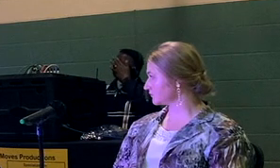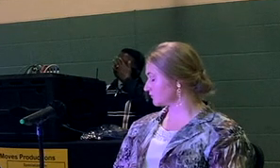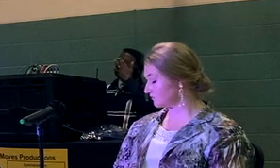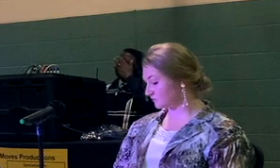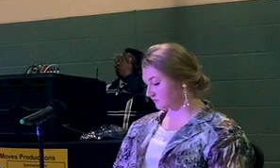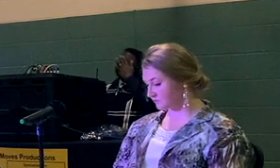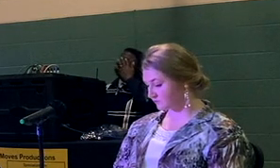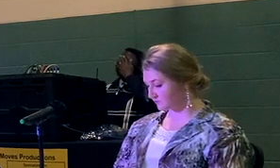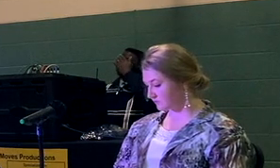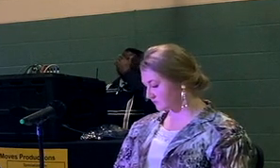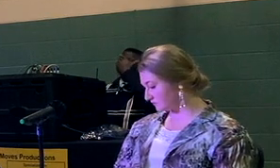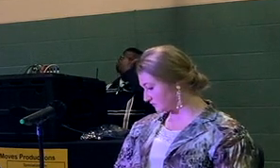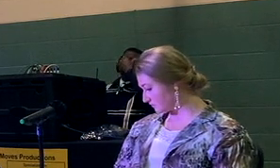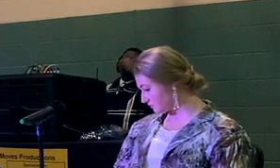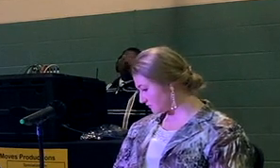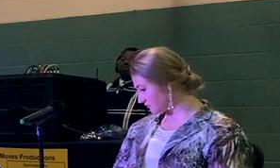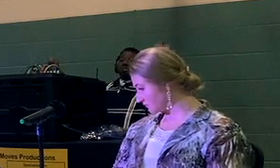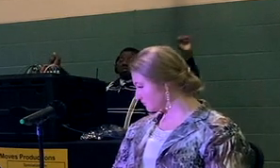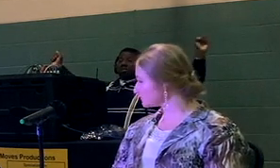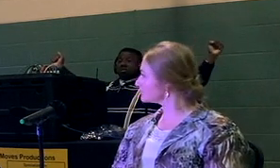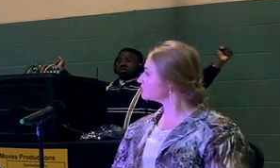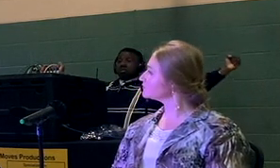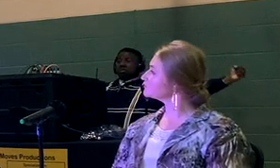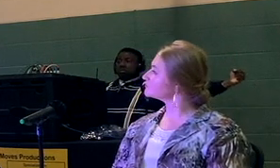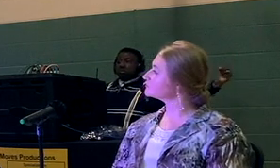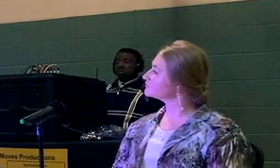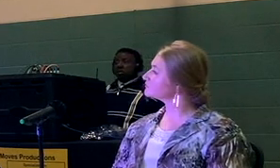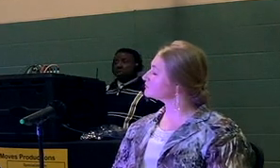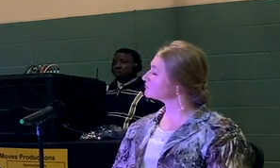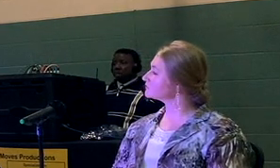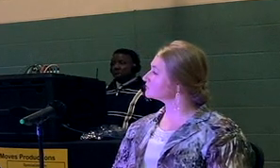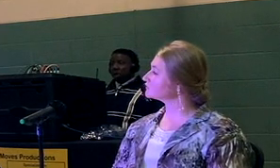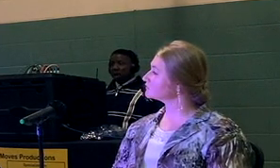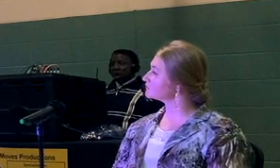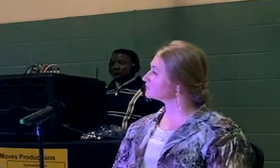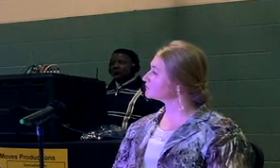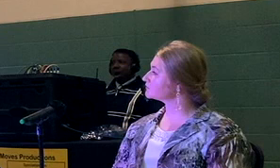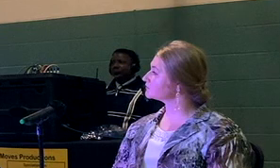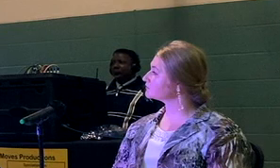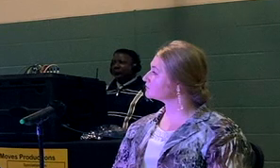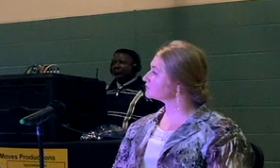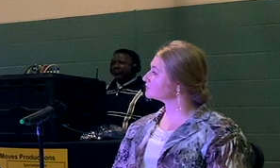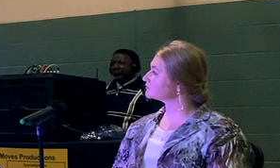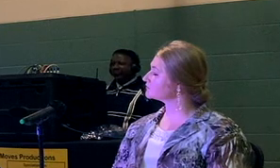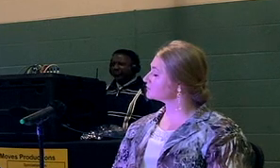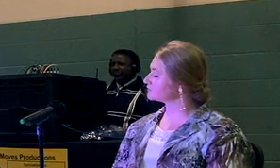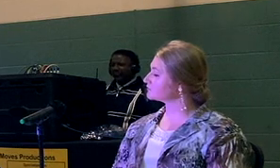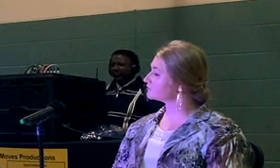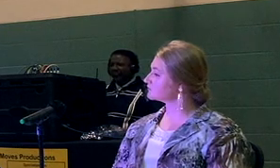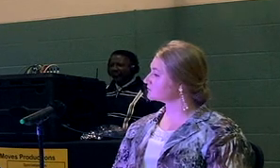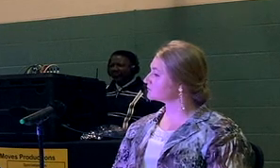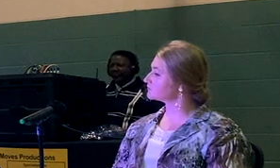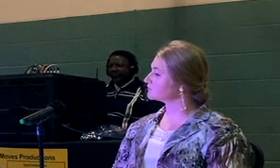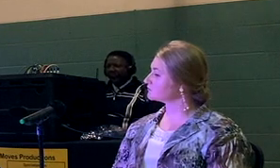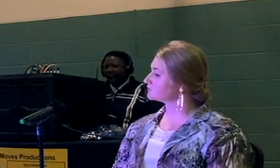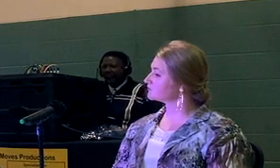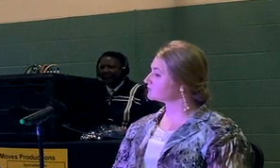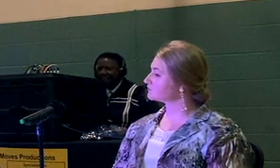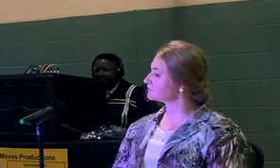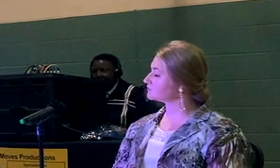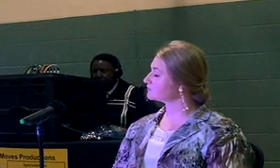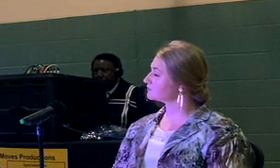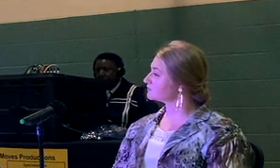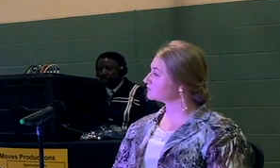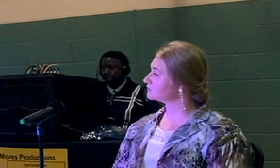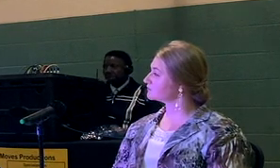And so also, I'm sorry, another thing is lost revenue. Any revenue that was lost during COVID,